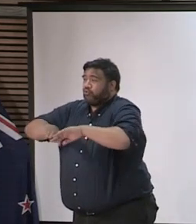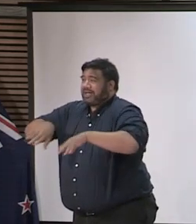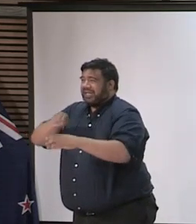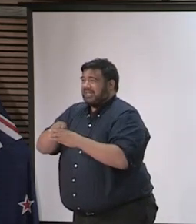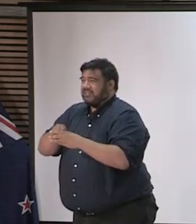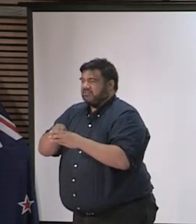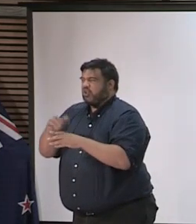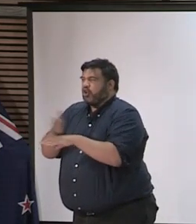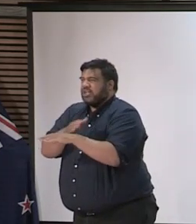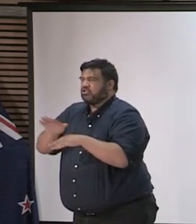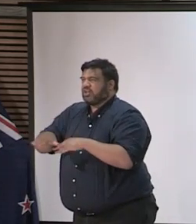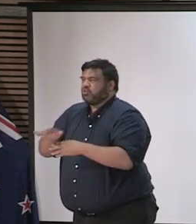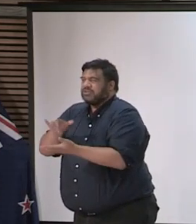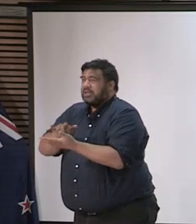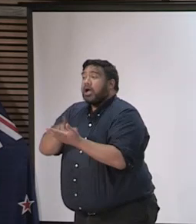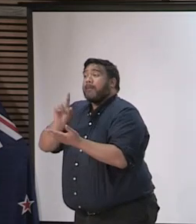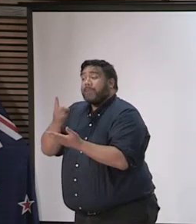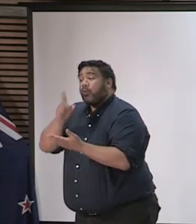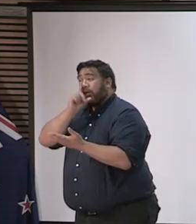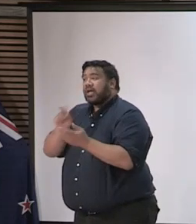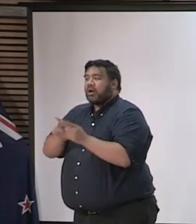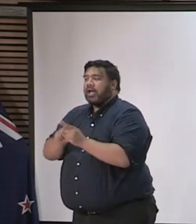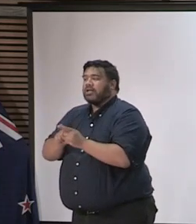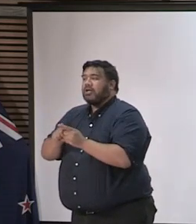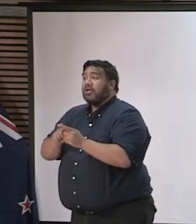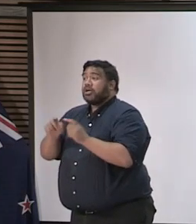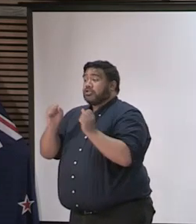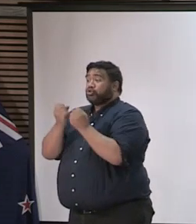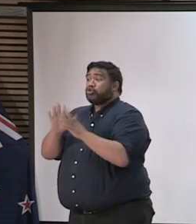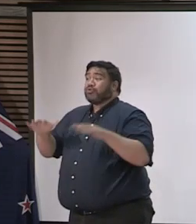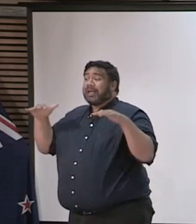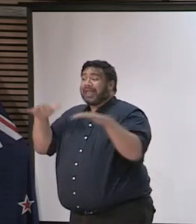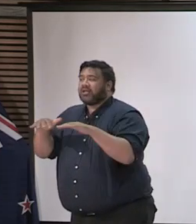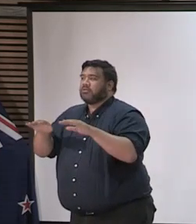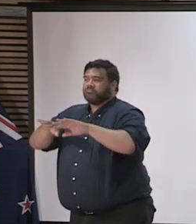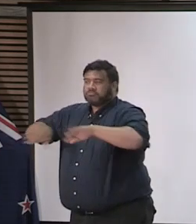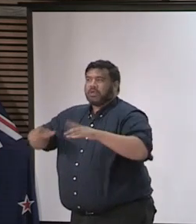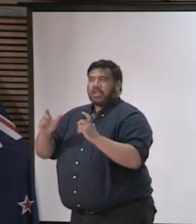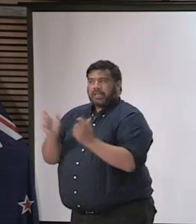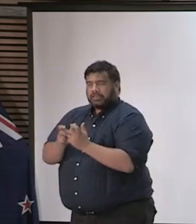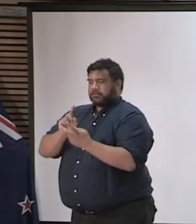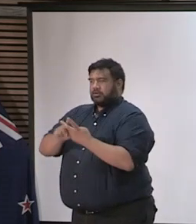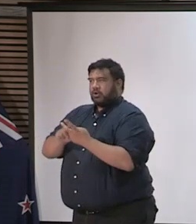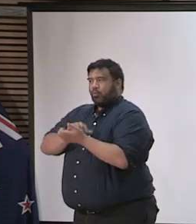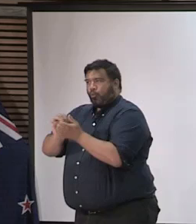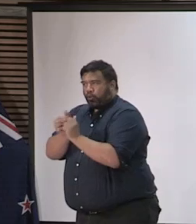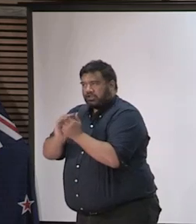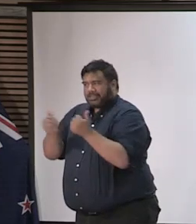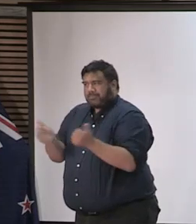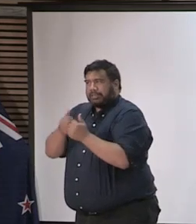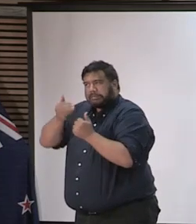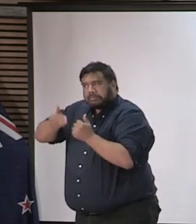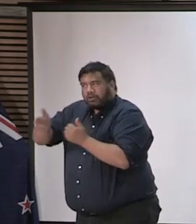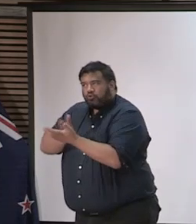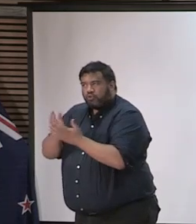in place there. Keeping the bubble size quite small, making sure that we're doing all of the hygiene things we need to do, and of course, the